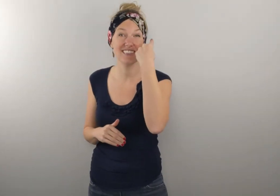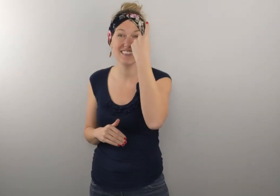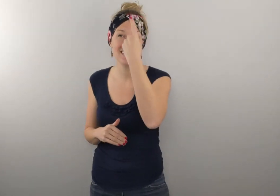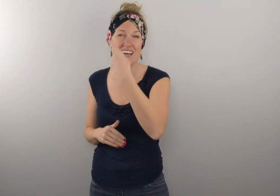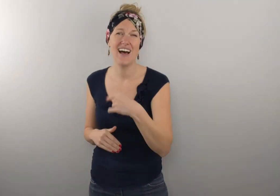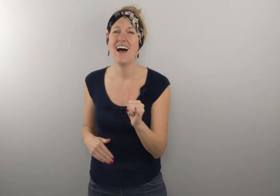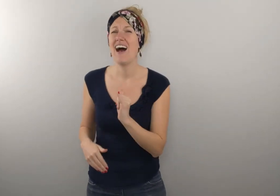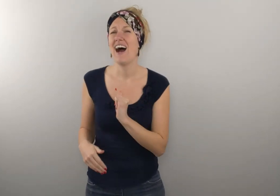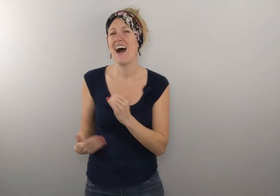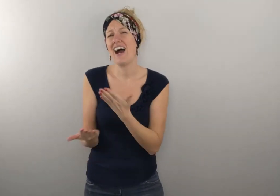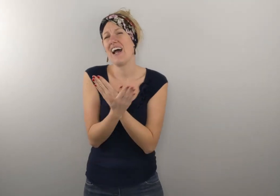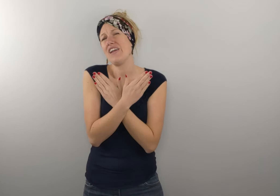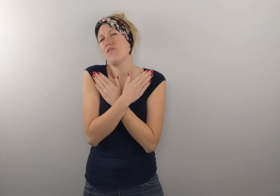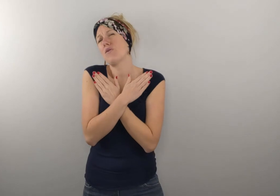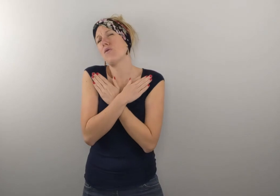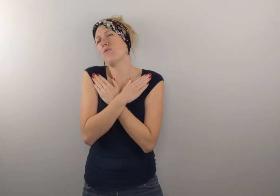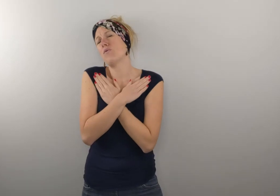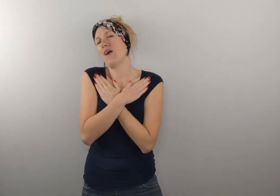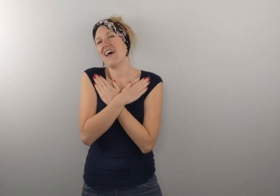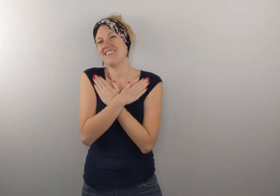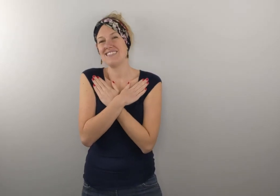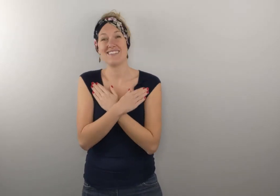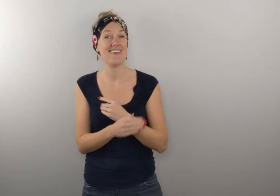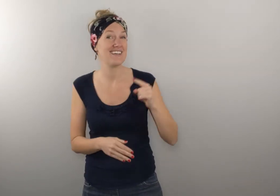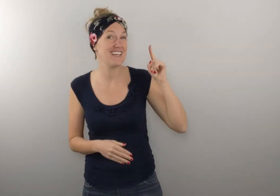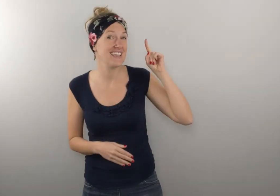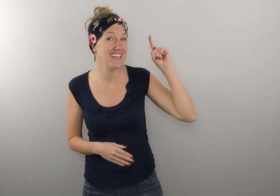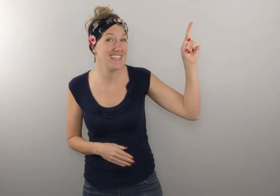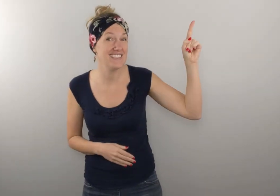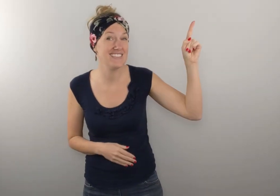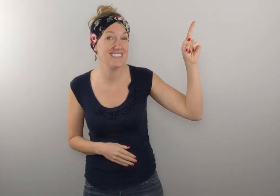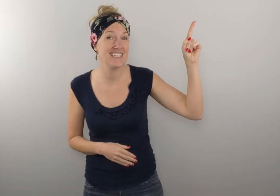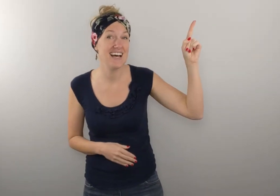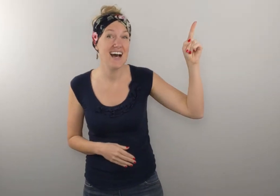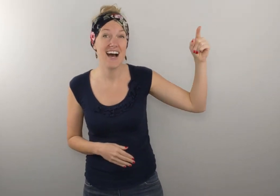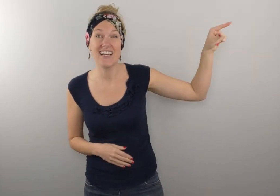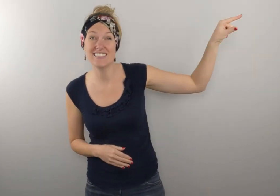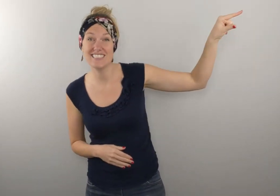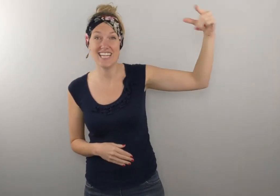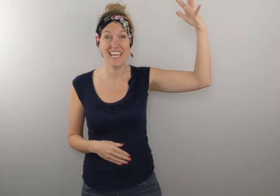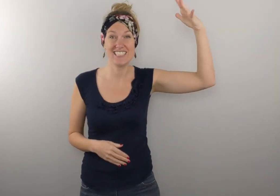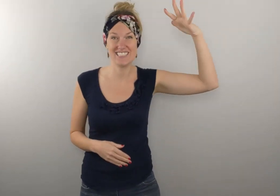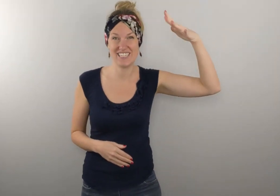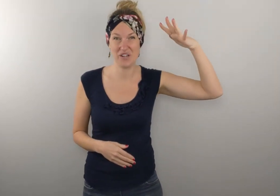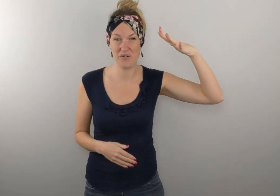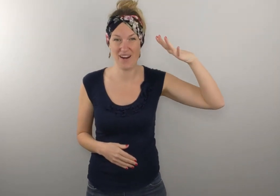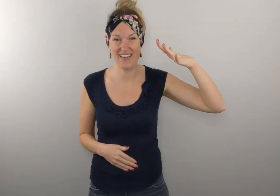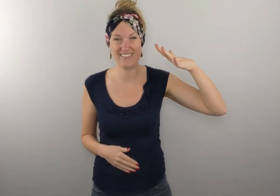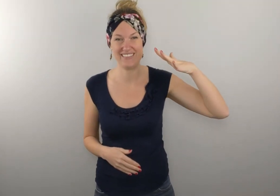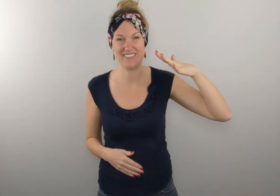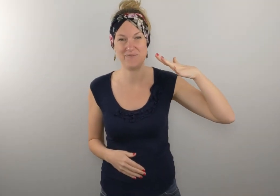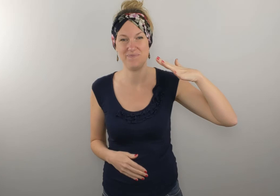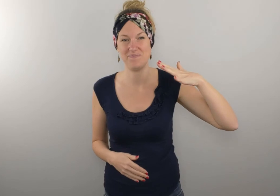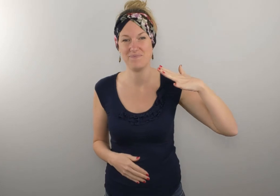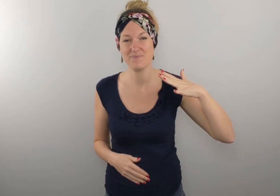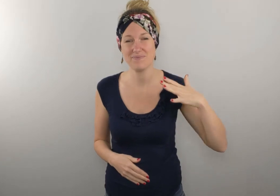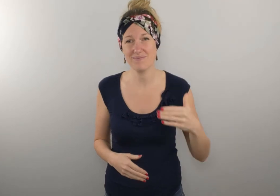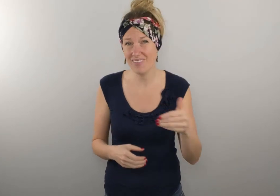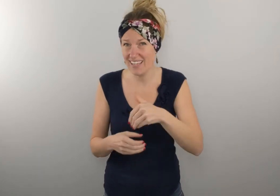face, I rest on his unchanging grace.